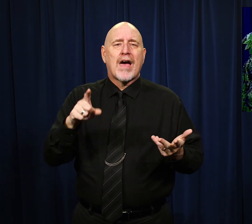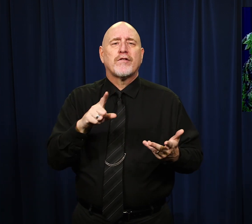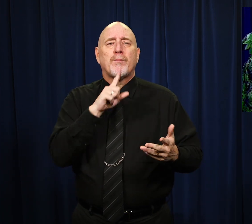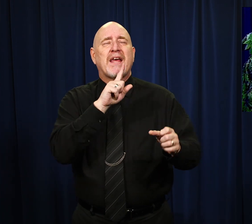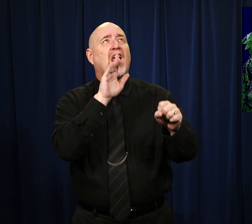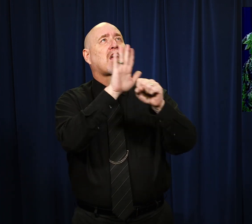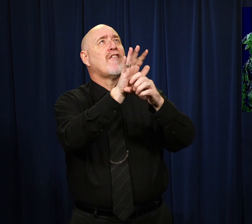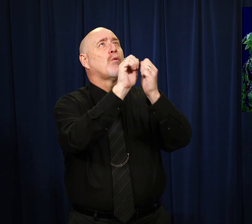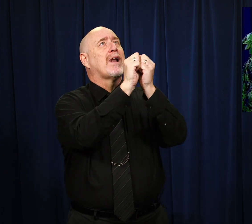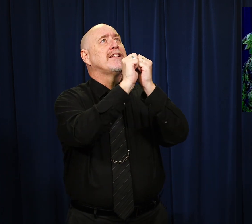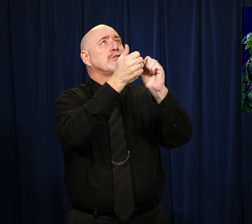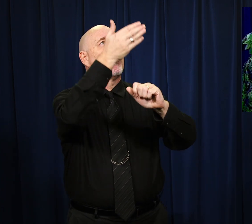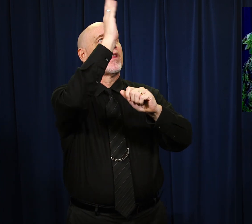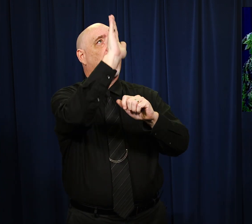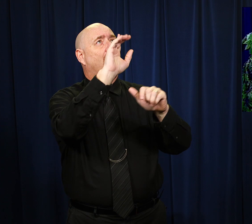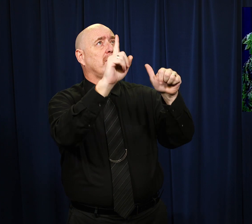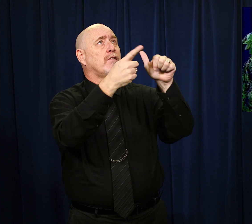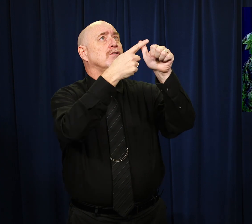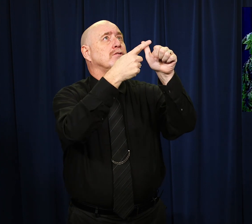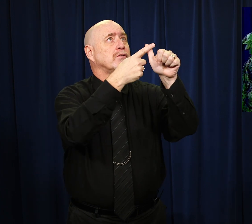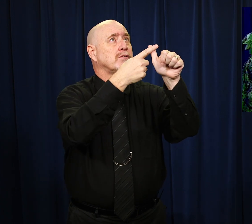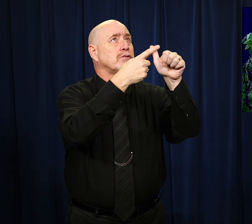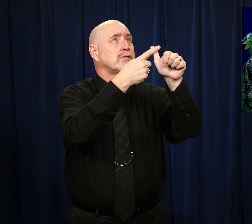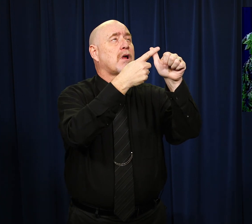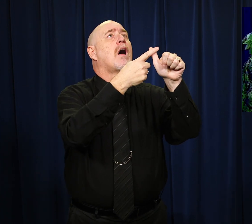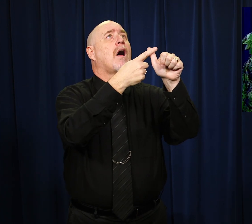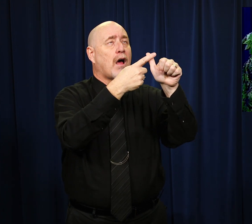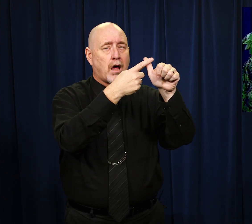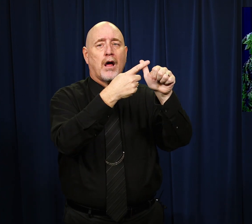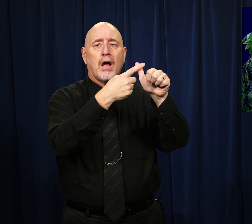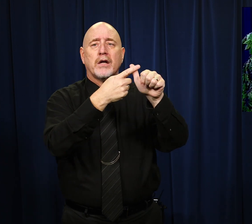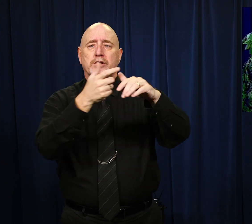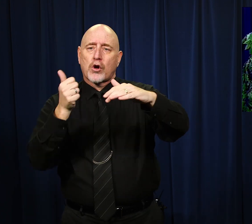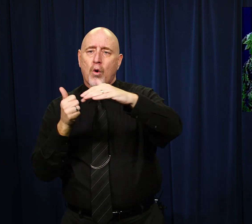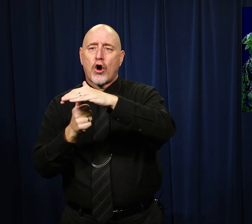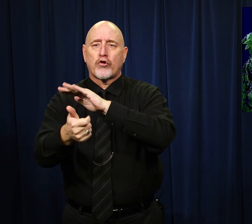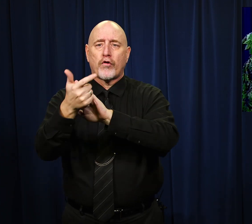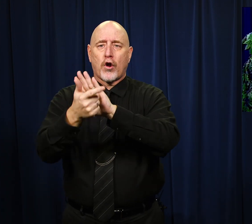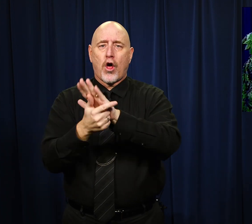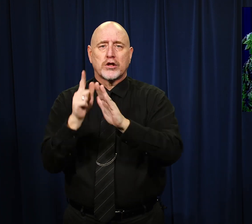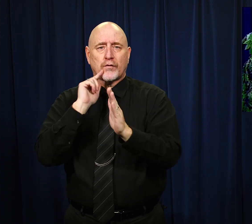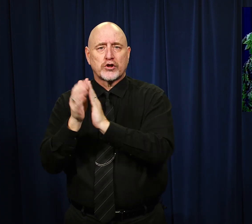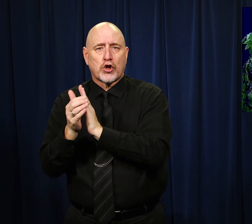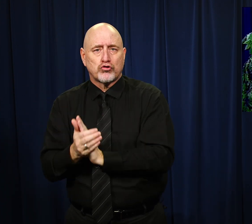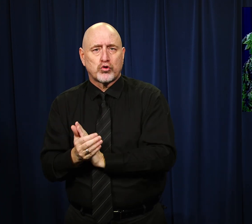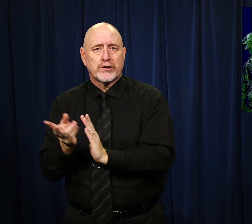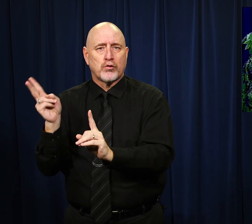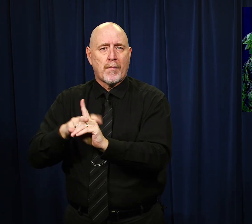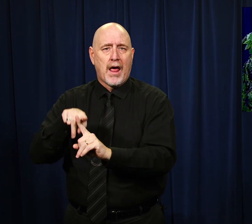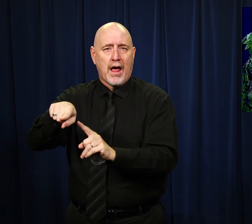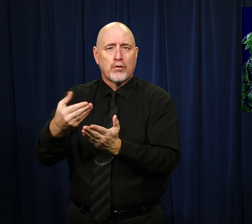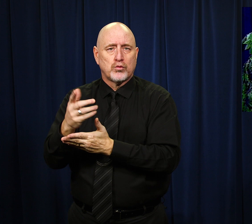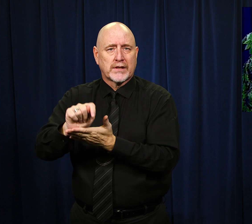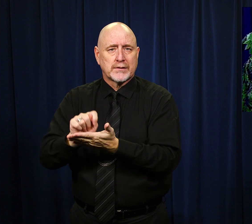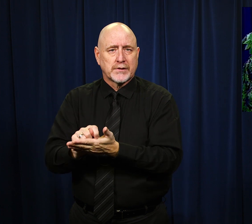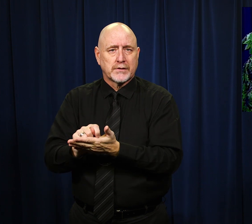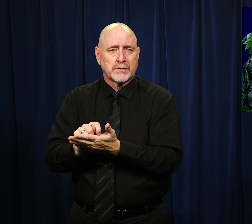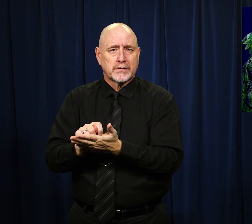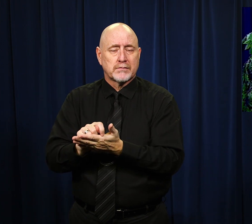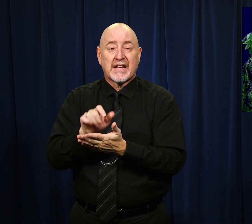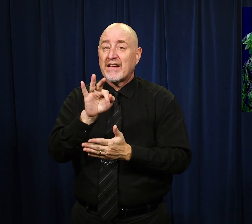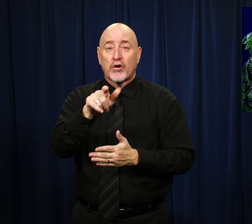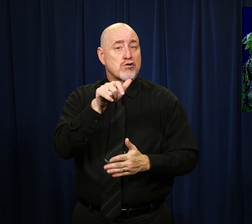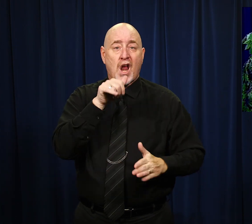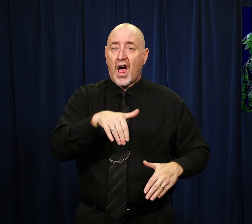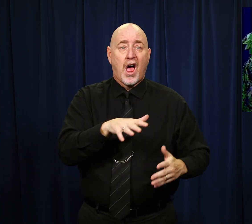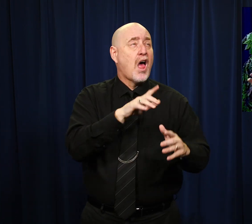covenant relationship with God in order to come up under the laws for adultery and things in the New Testament. That if